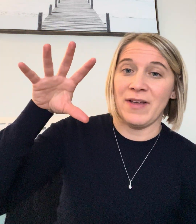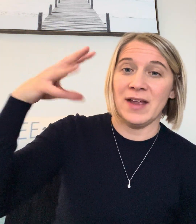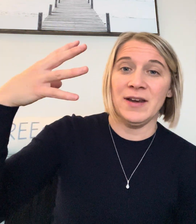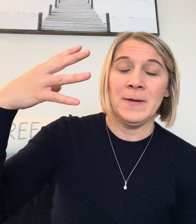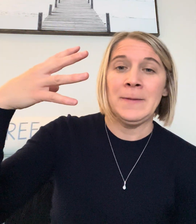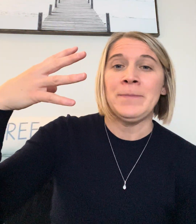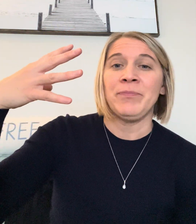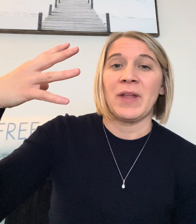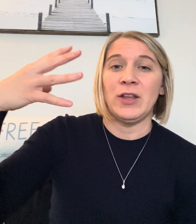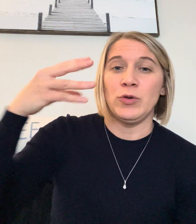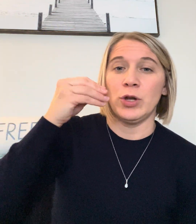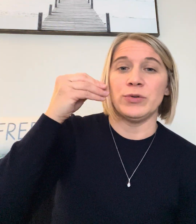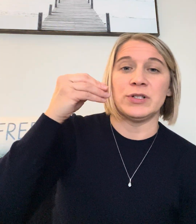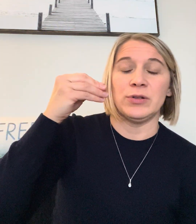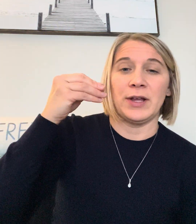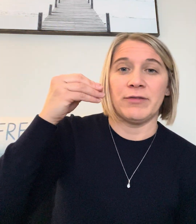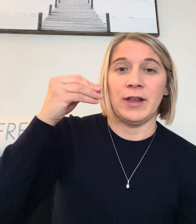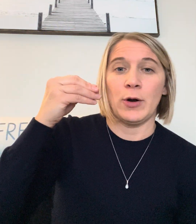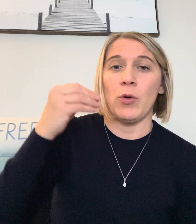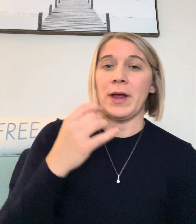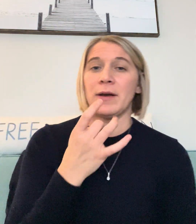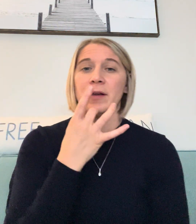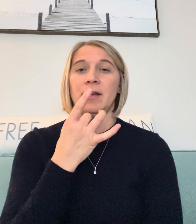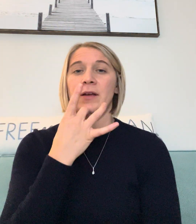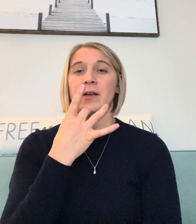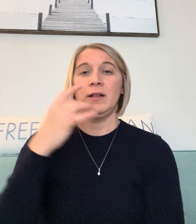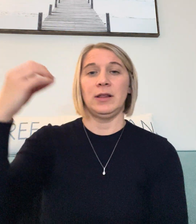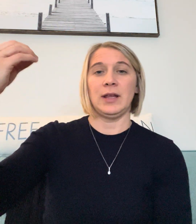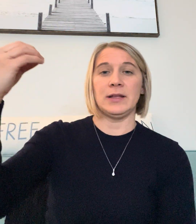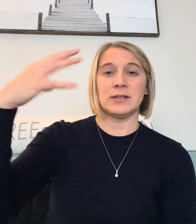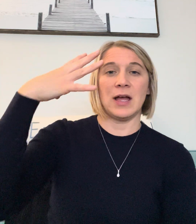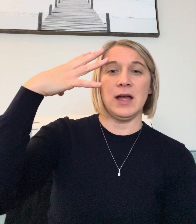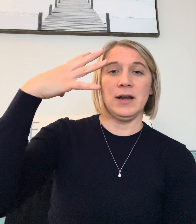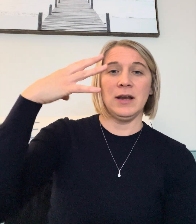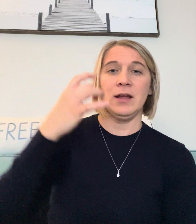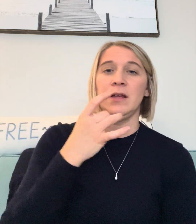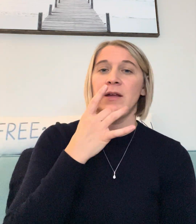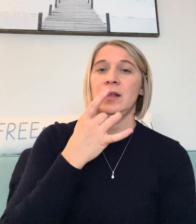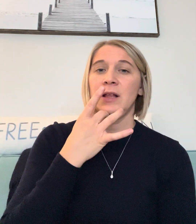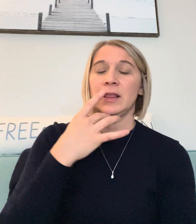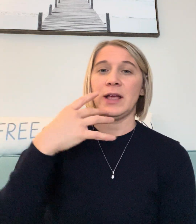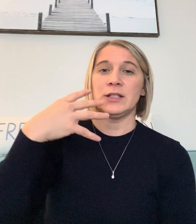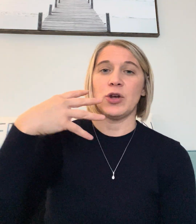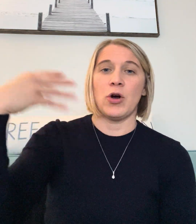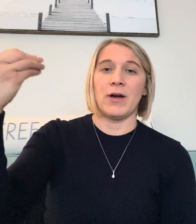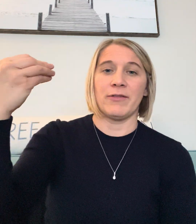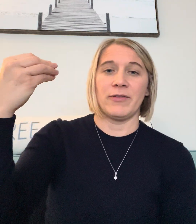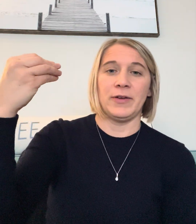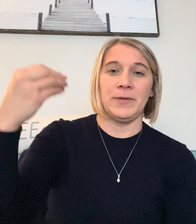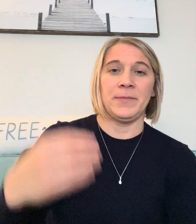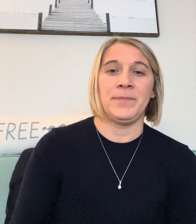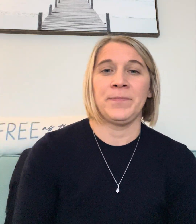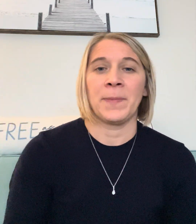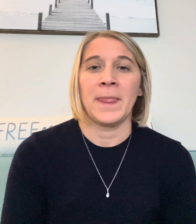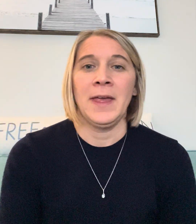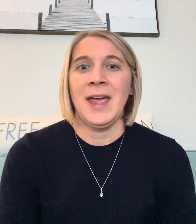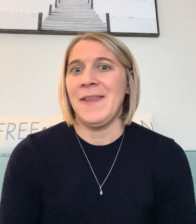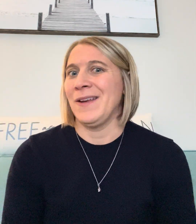hand and you close it to like a flat O hand. Lights on, lights off. And then if you